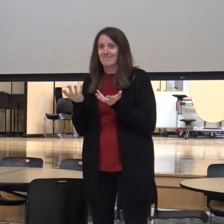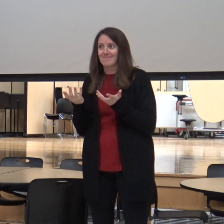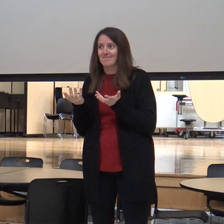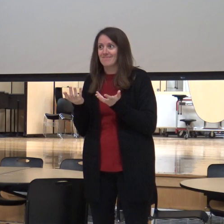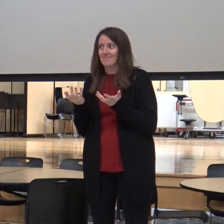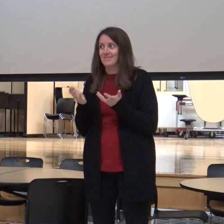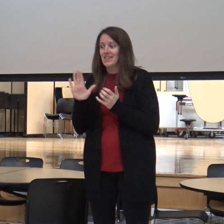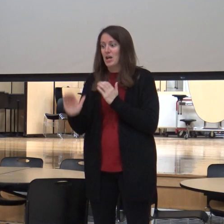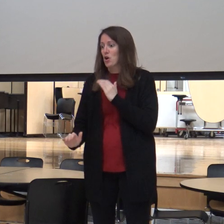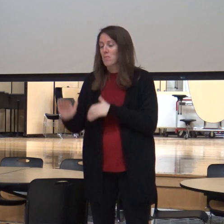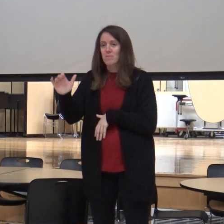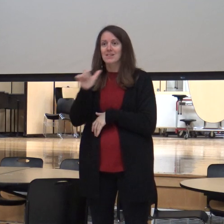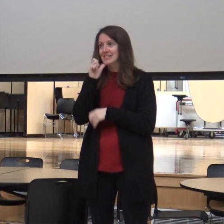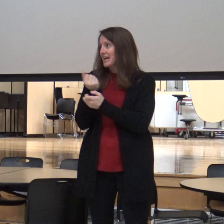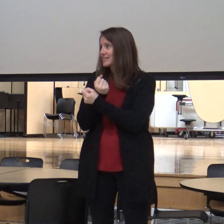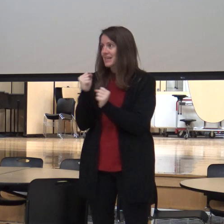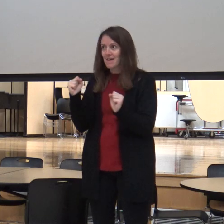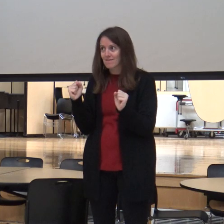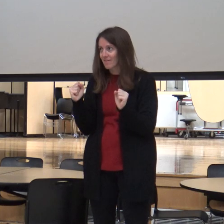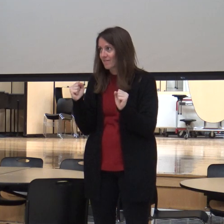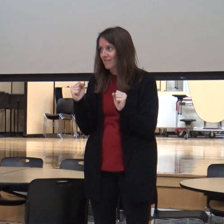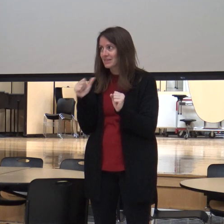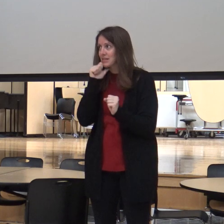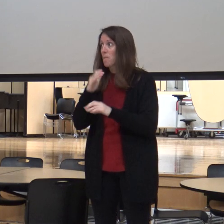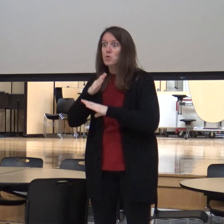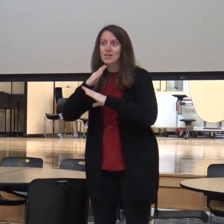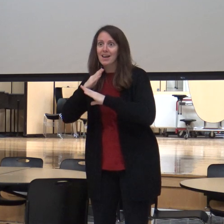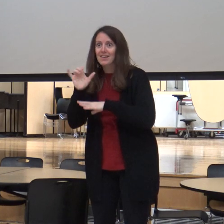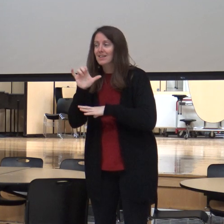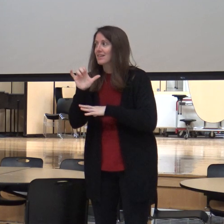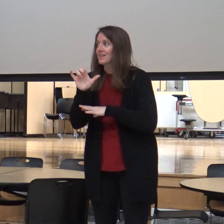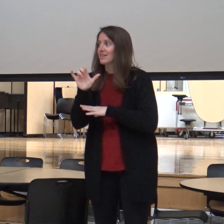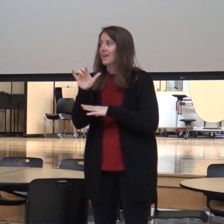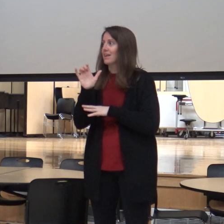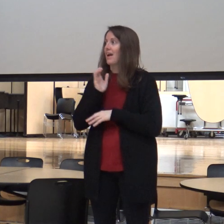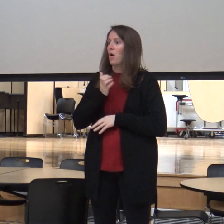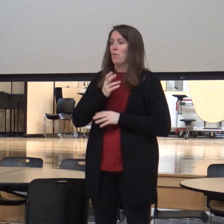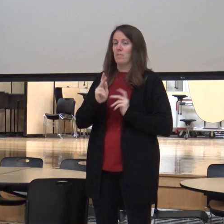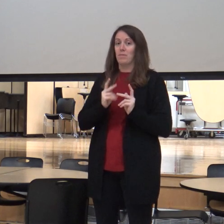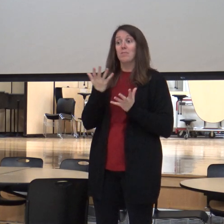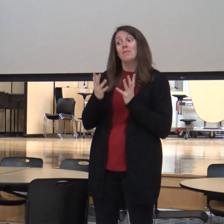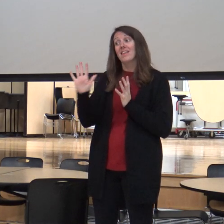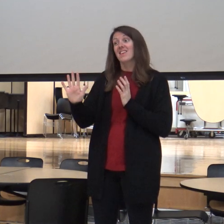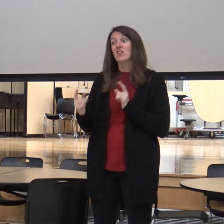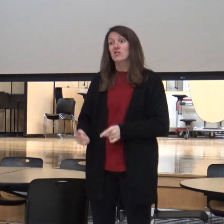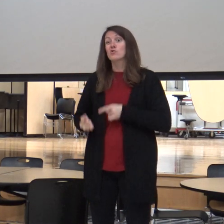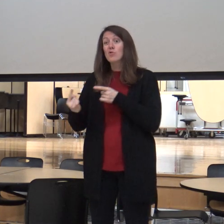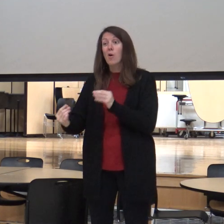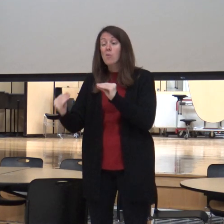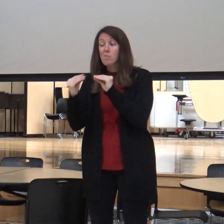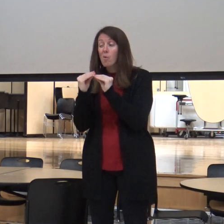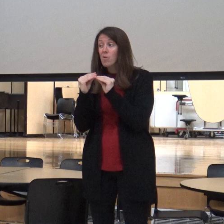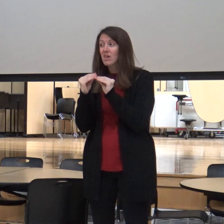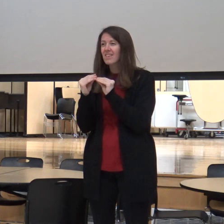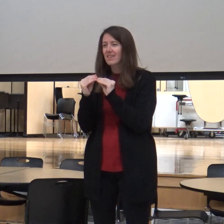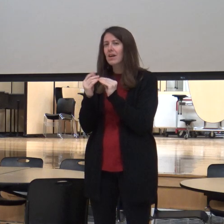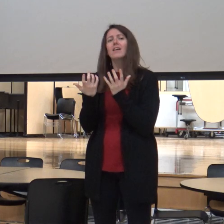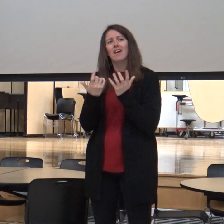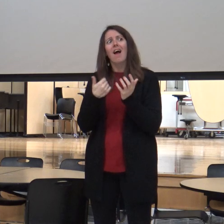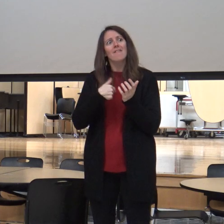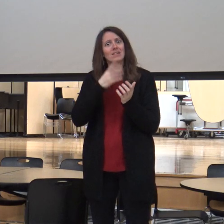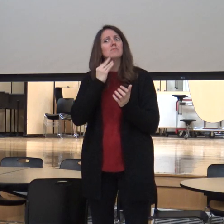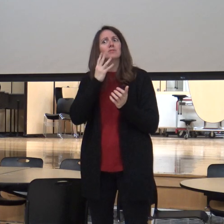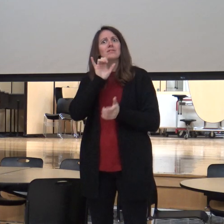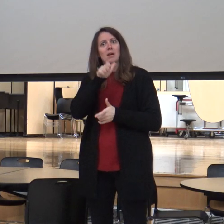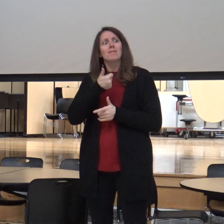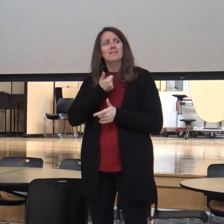is not as safe and protected as other people. You're going to struggle more. And I had struggled with that with some of